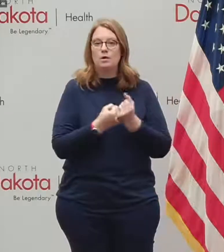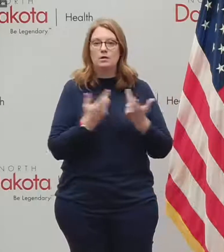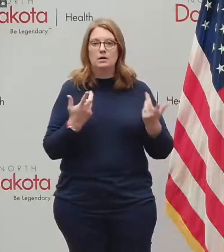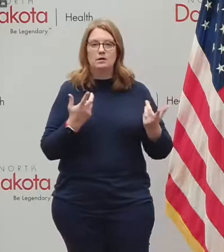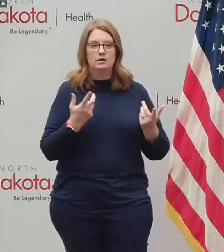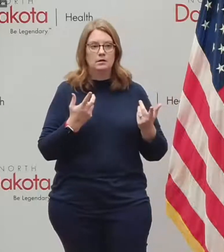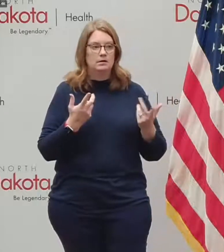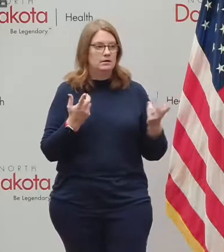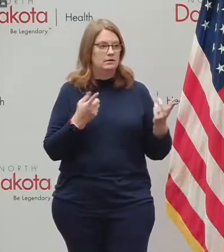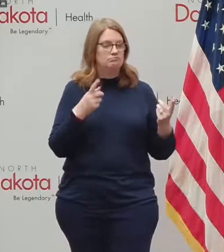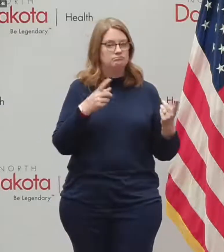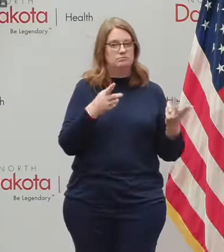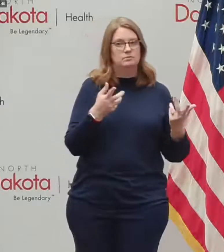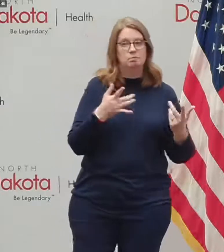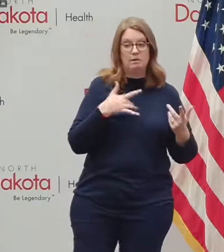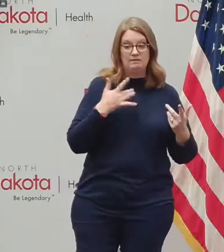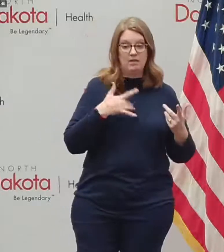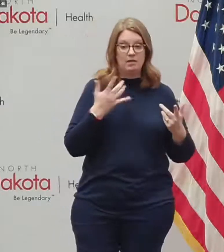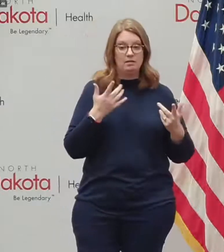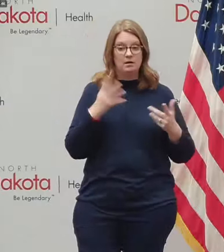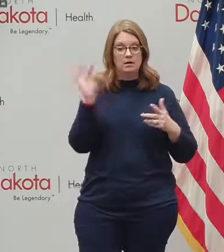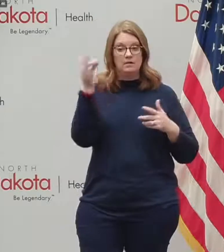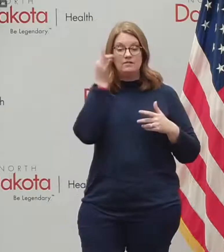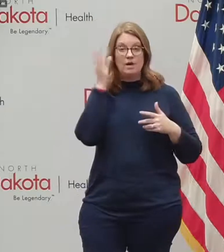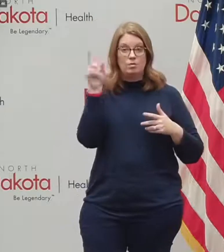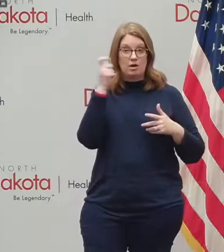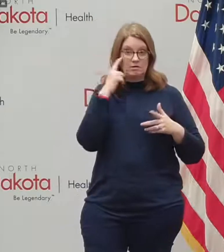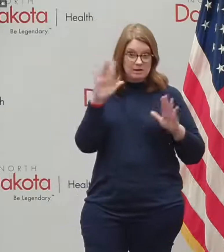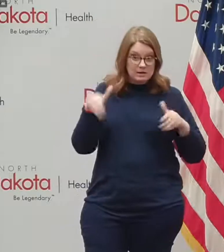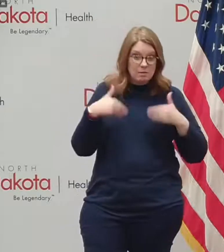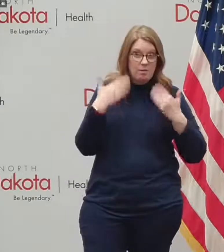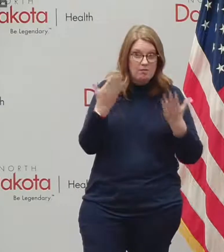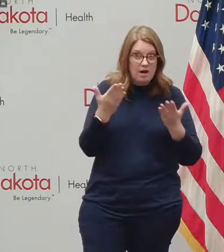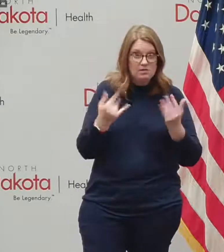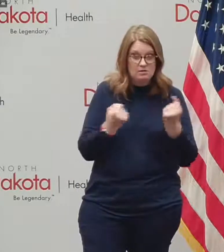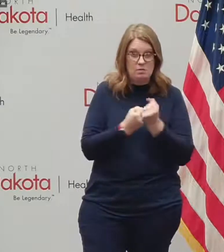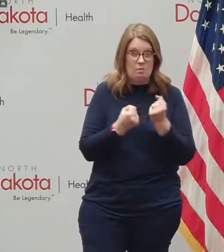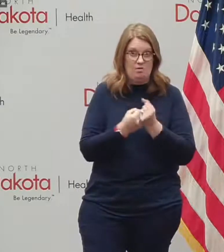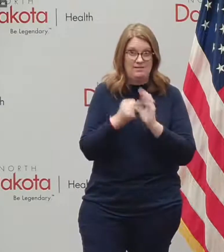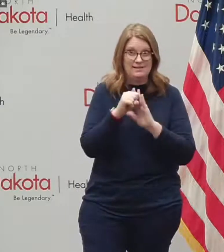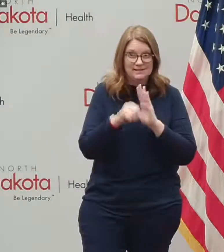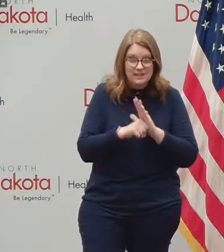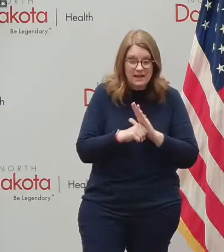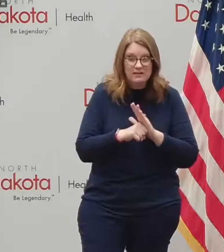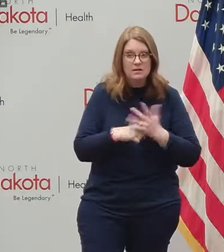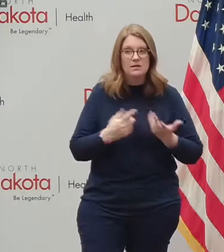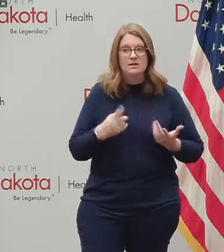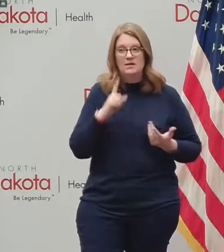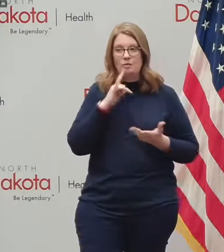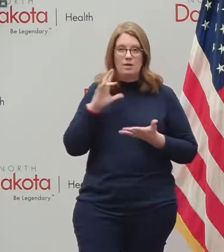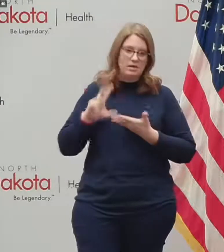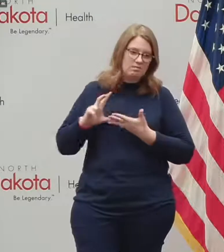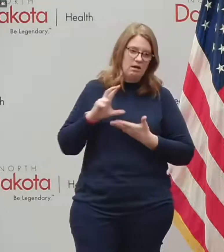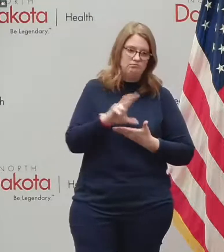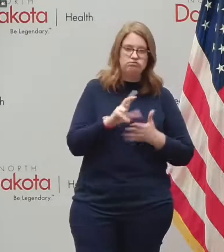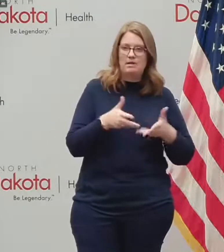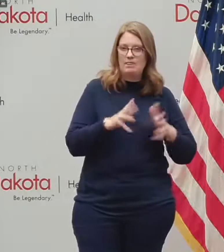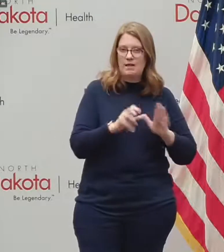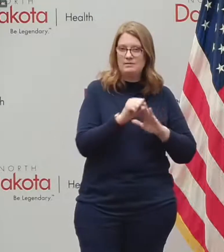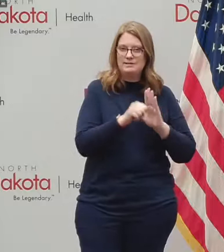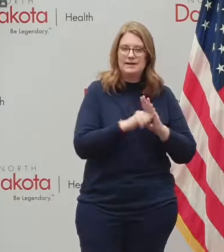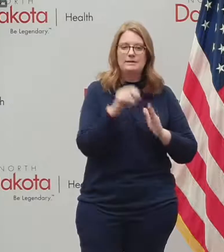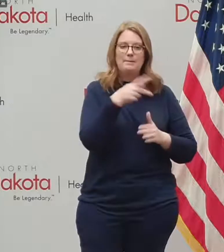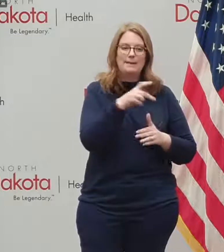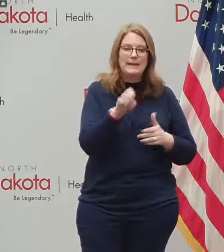being here, we feel that the federal government has provided enormous support to the states. They've really delegated to the states, and whether that's been PPE